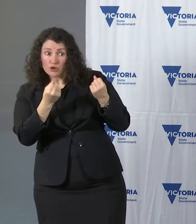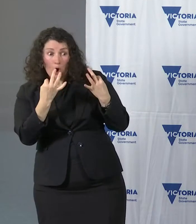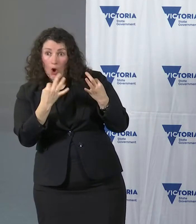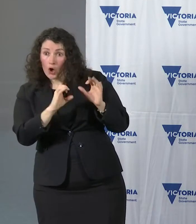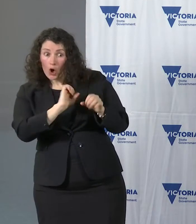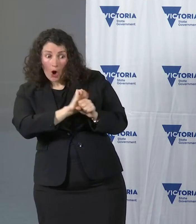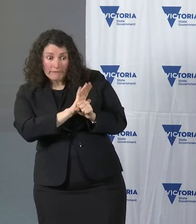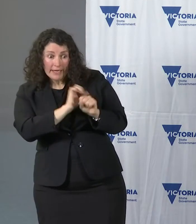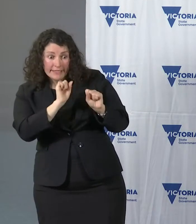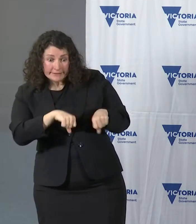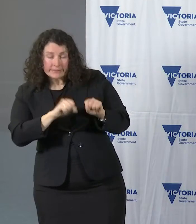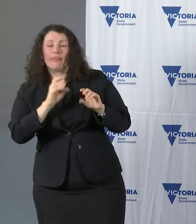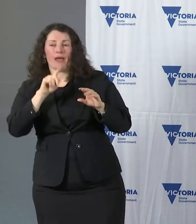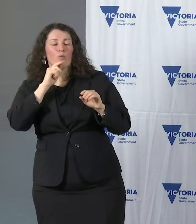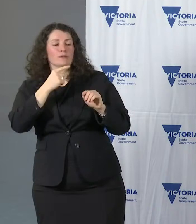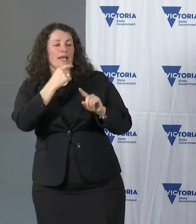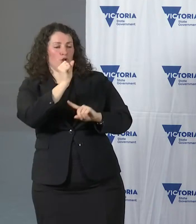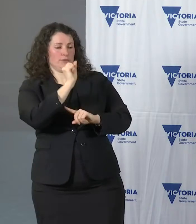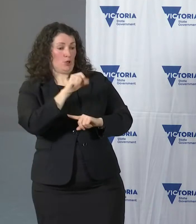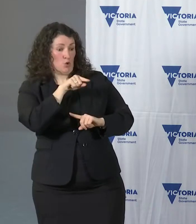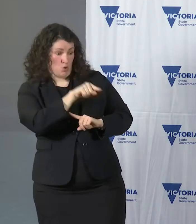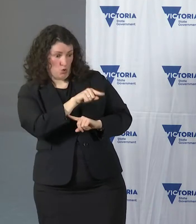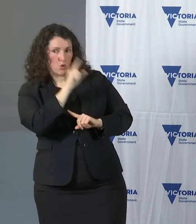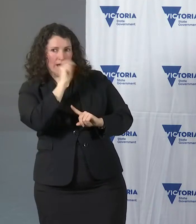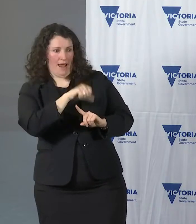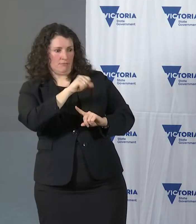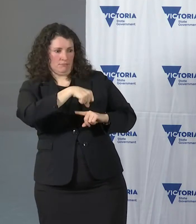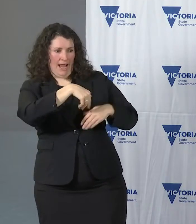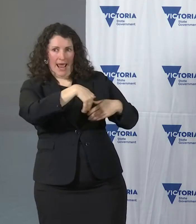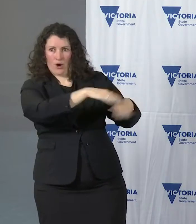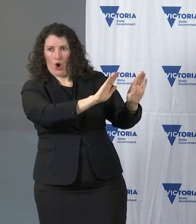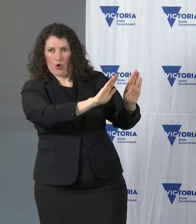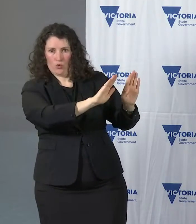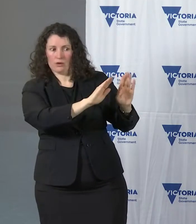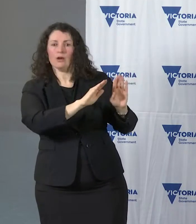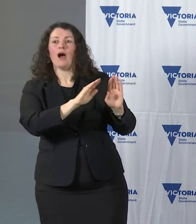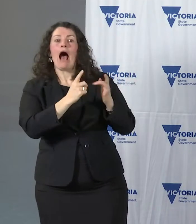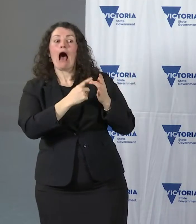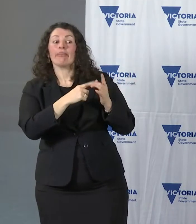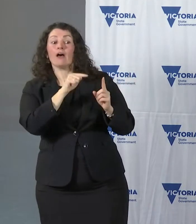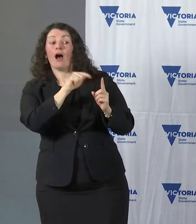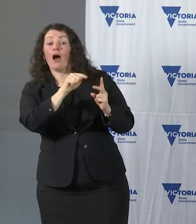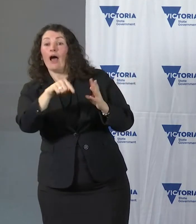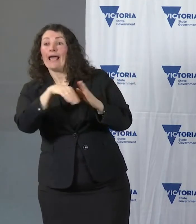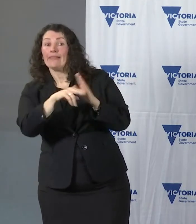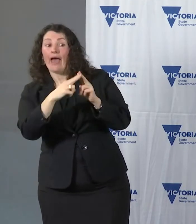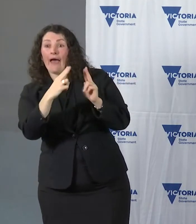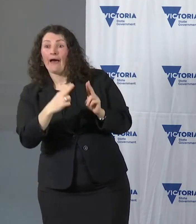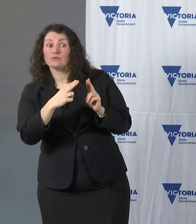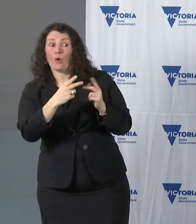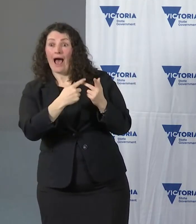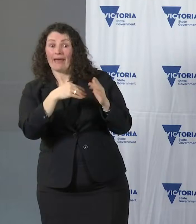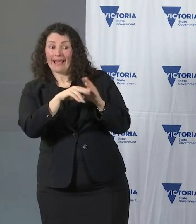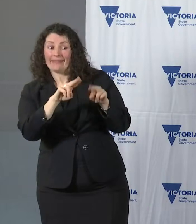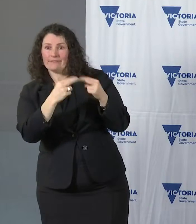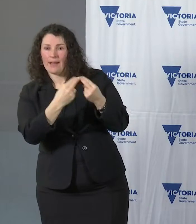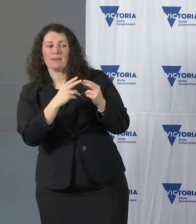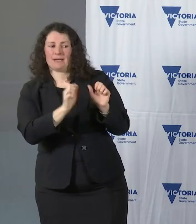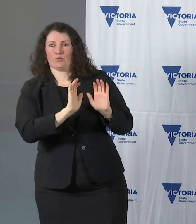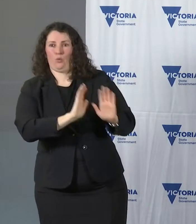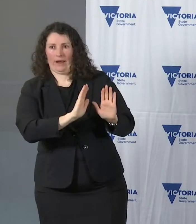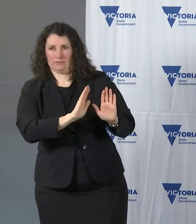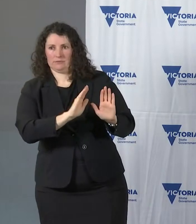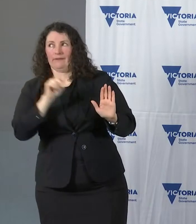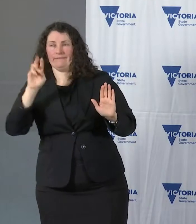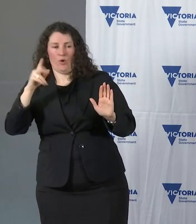alone. Today and tomorrow are our biggest days of clearances since this outbreak started, and we're clearing